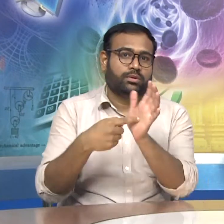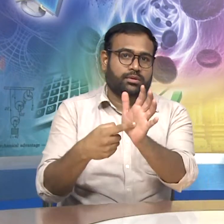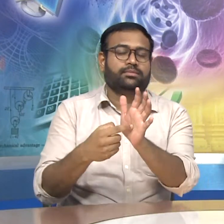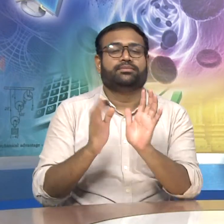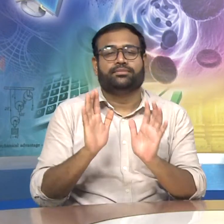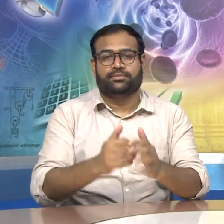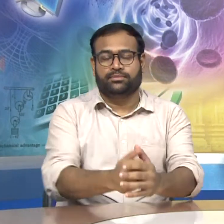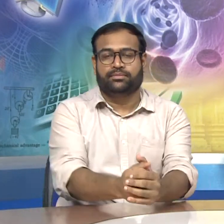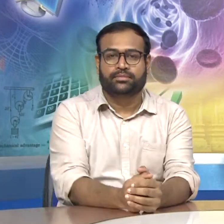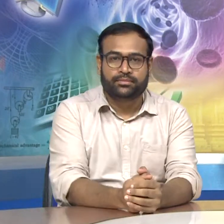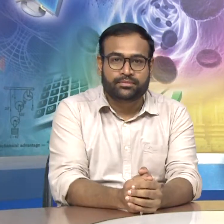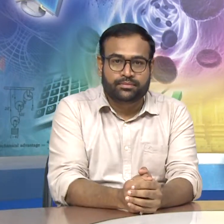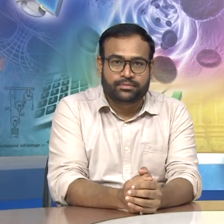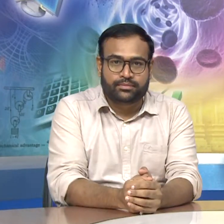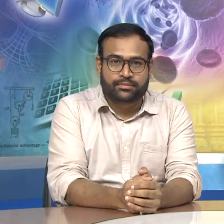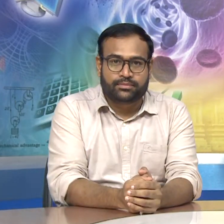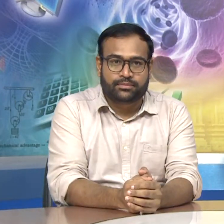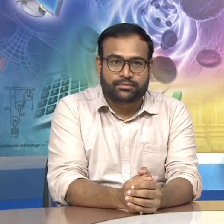is on providing information.